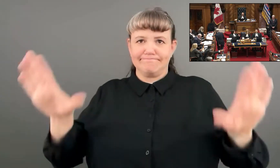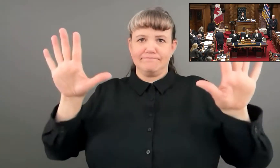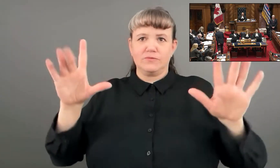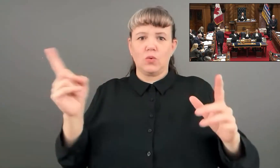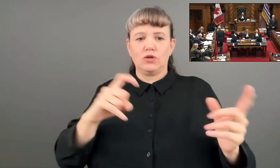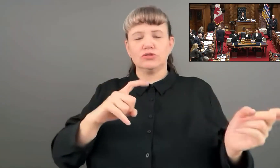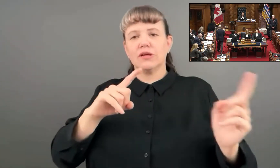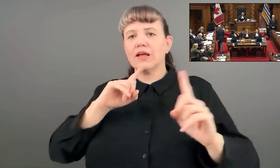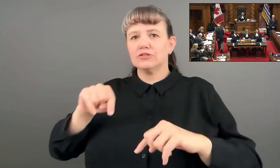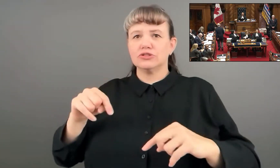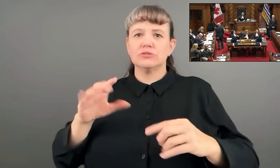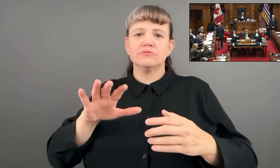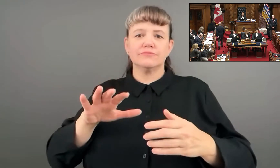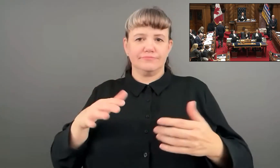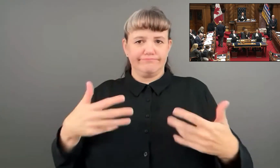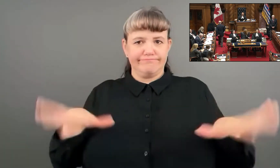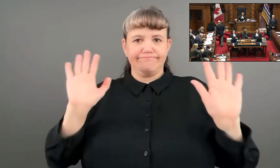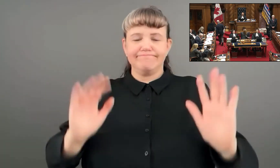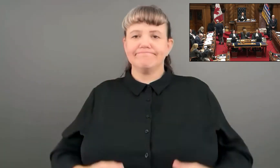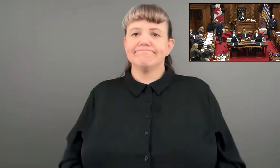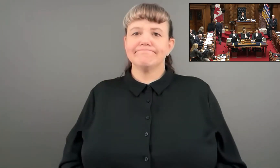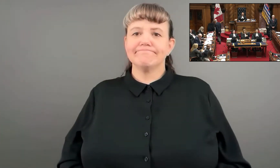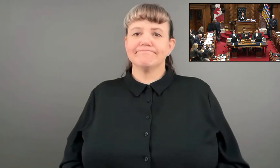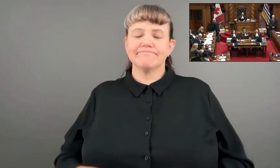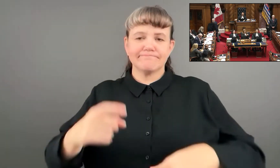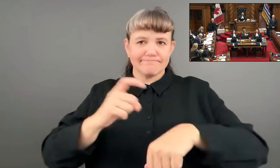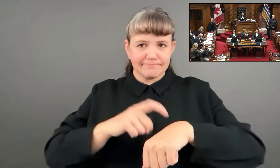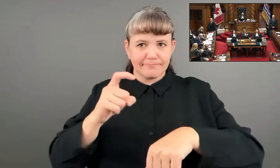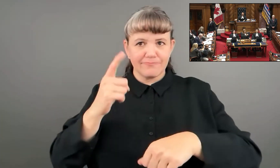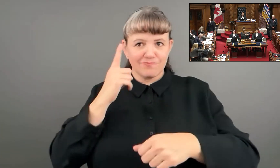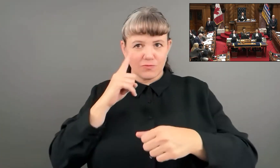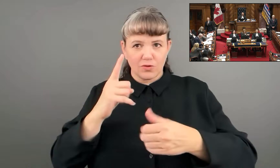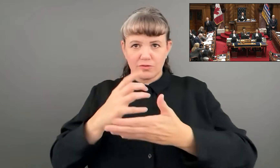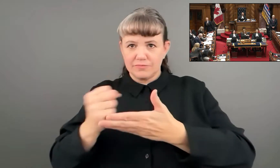Bell has ended the question period. Member for Burnaby South Metrotown.